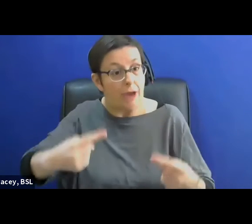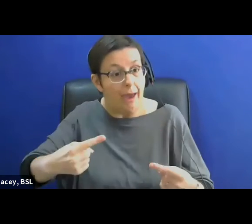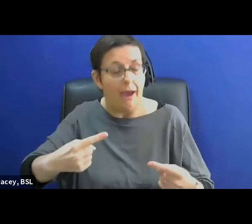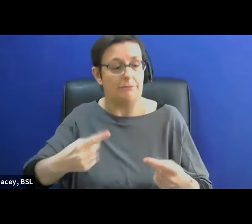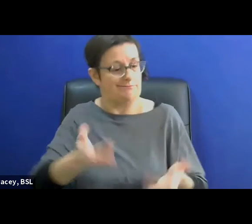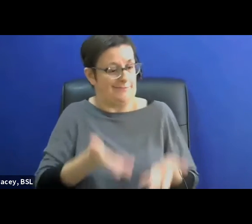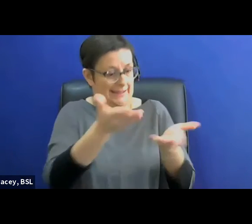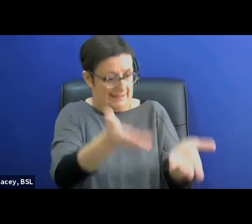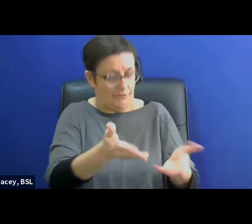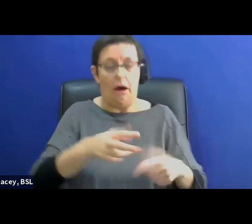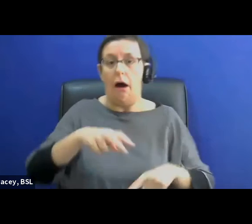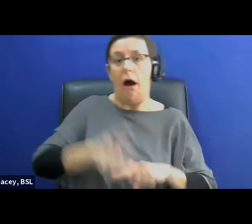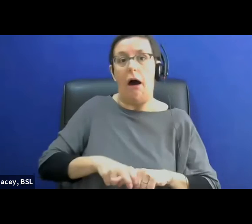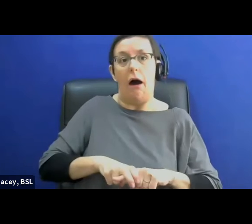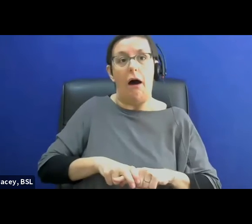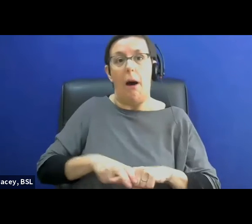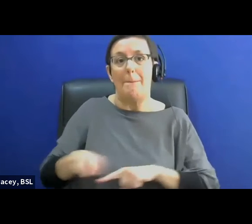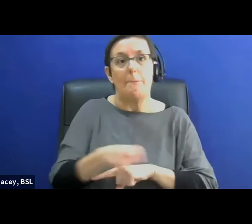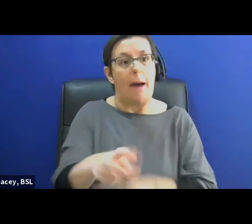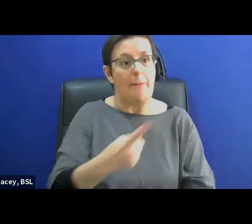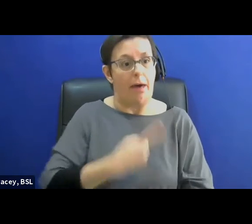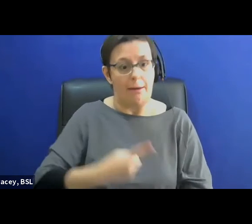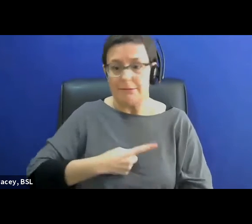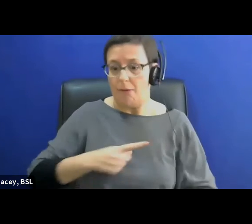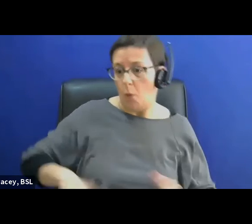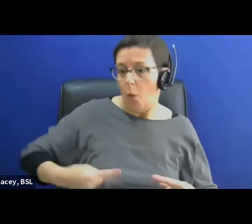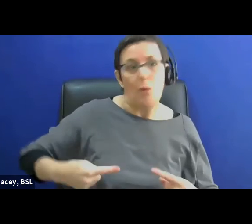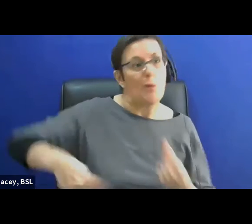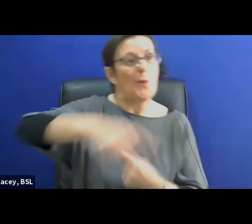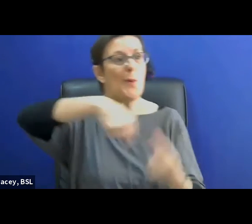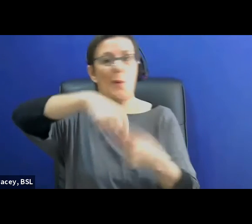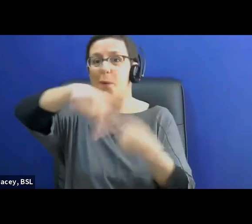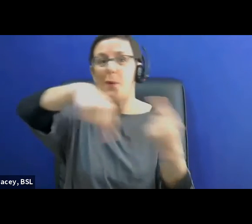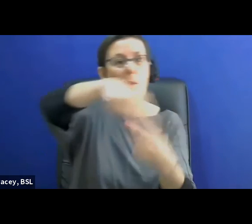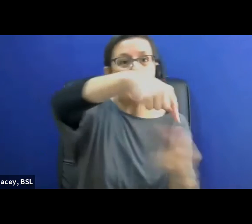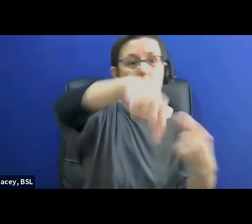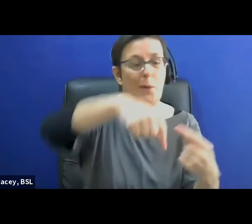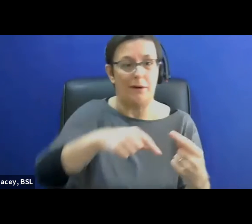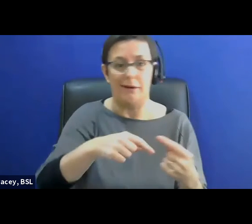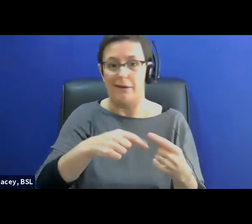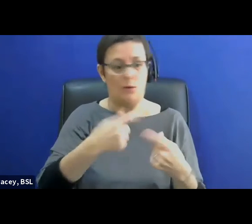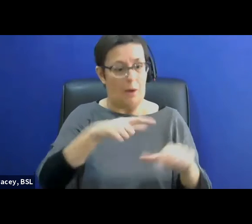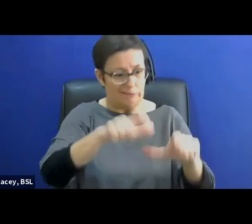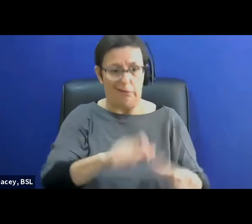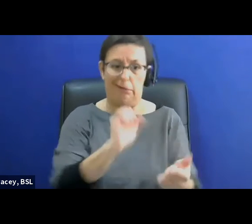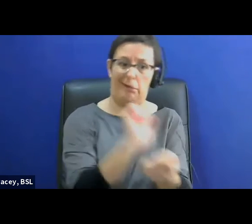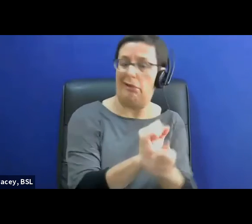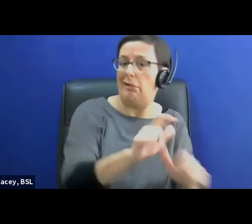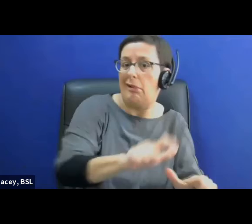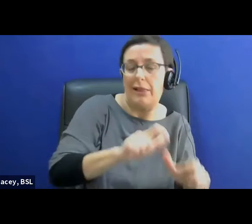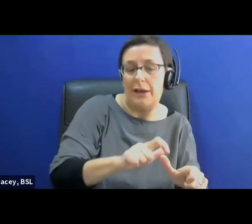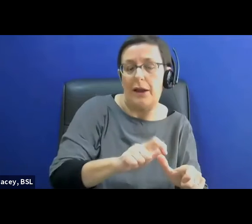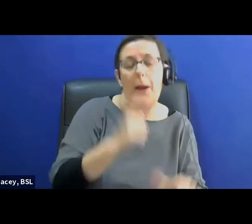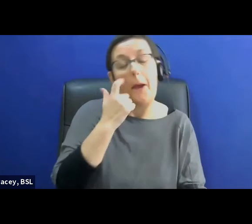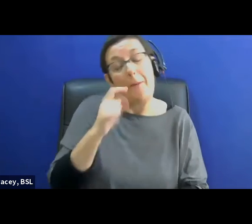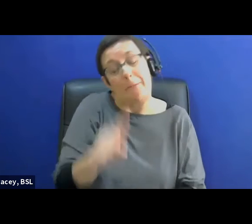ones. Suddenly he was mobile and he could move around. The only problem is that the only